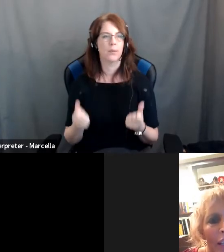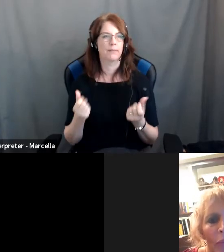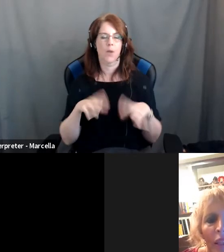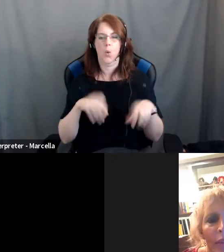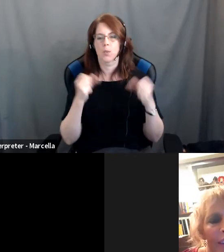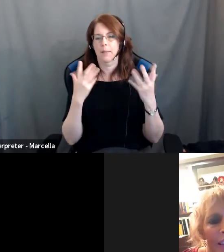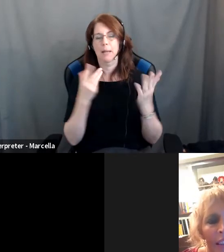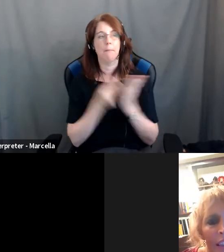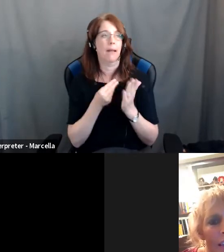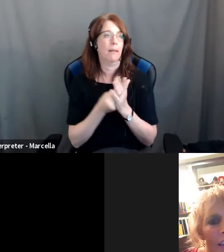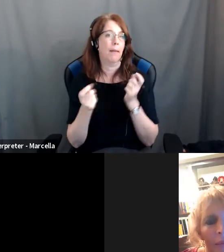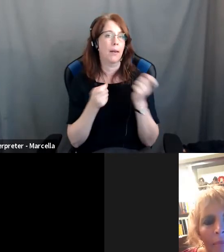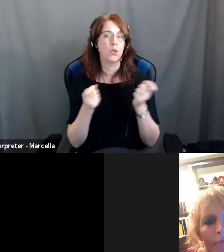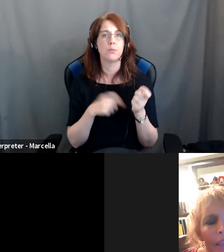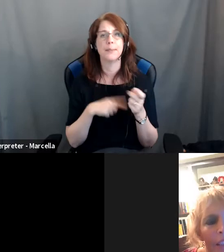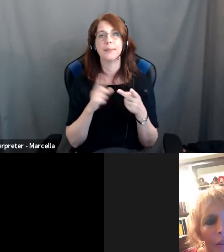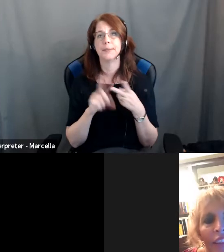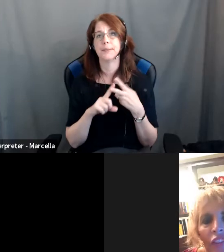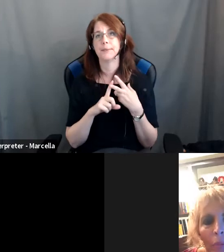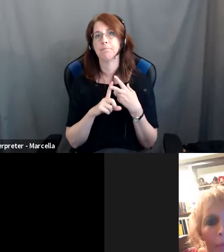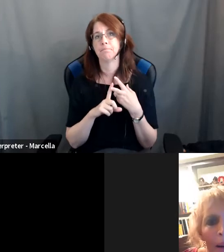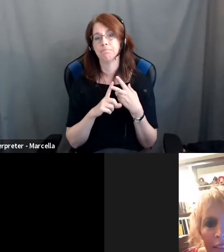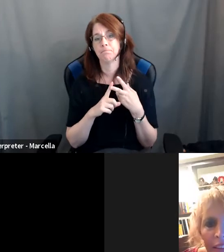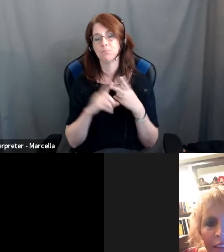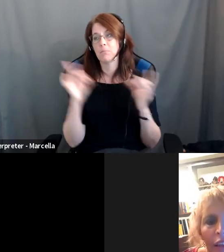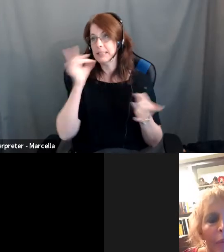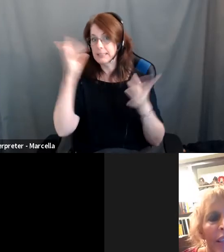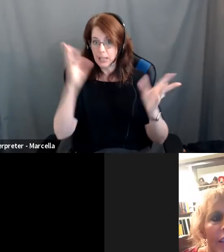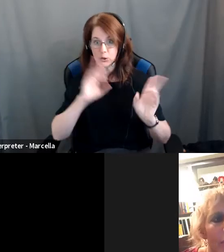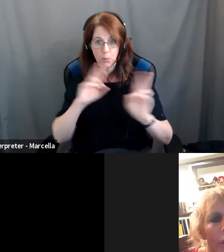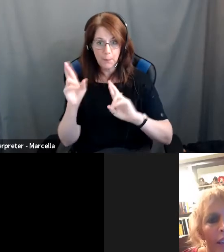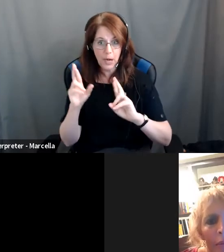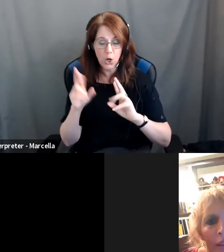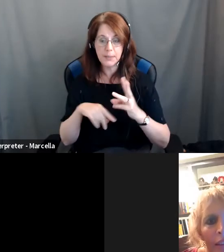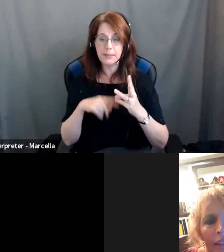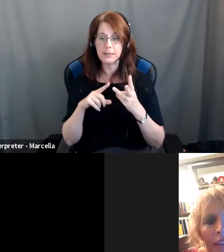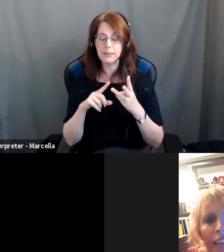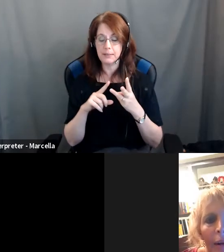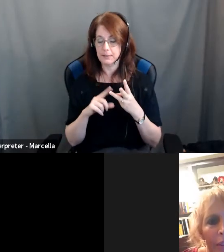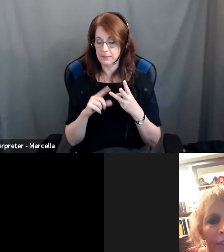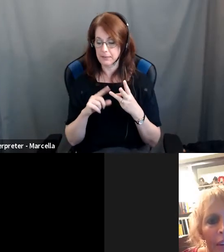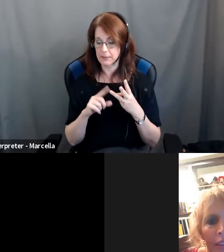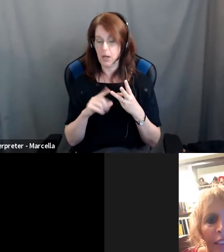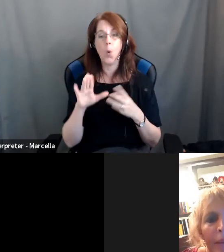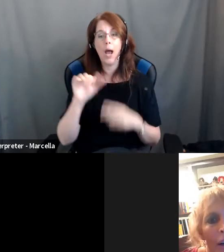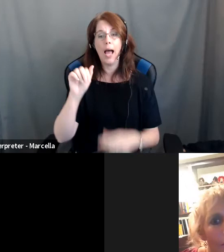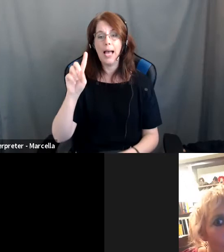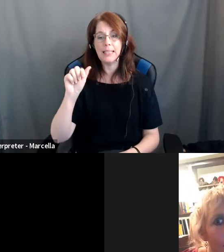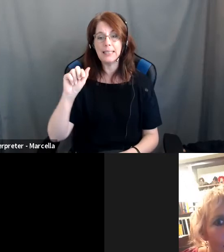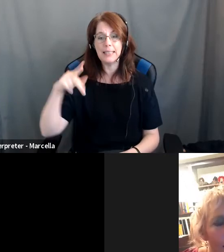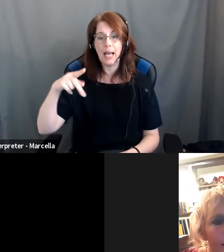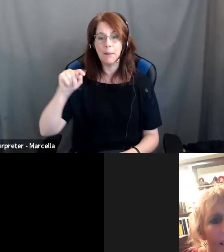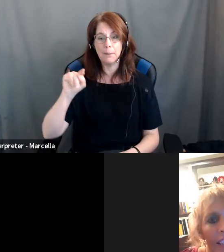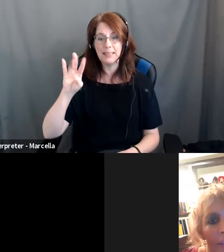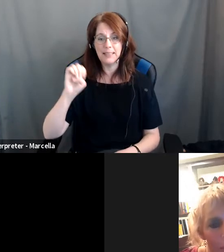money management, we've had, you know, disaster preparedness, and we did one that was an adaptive CPR first